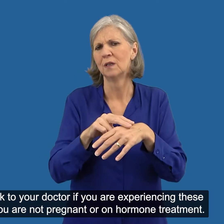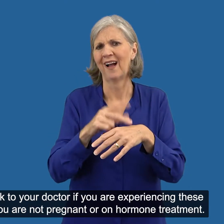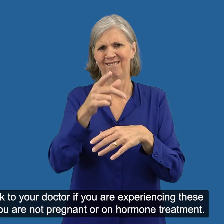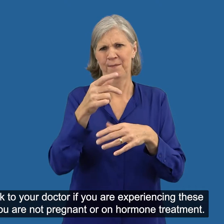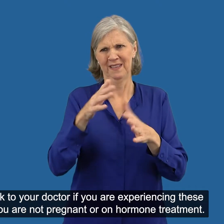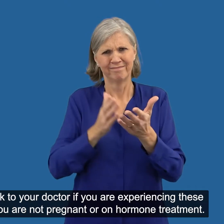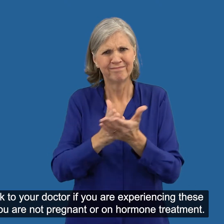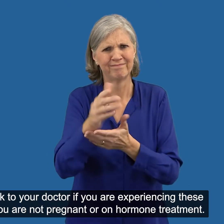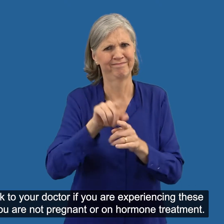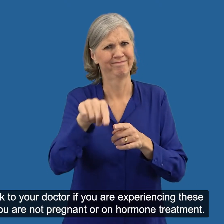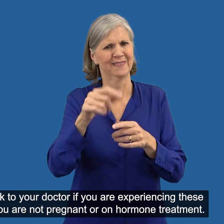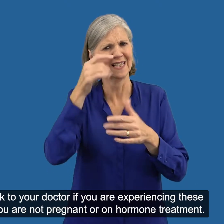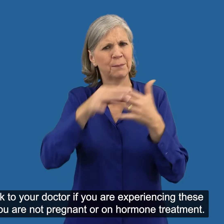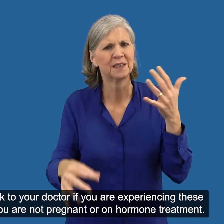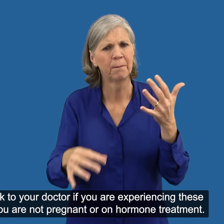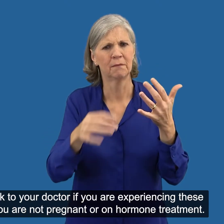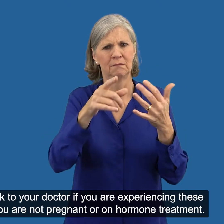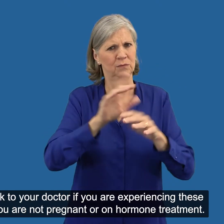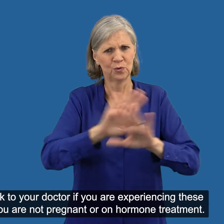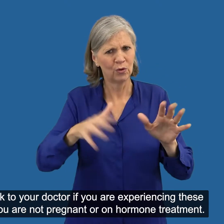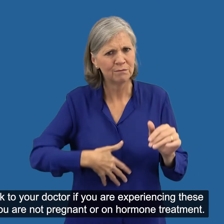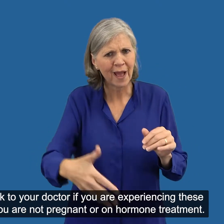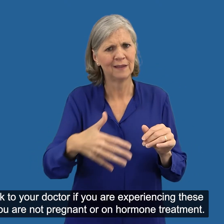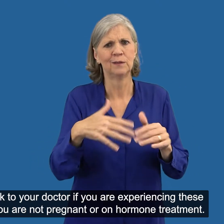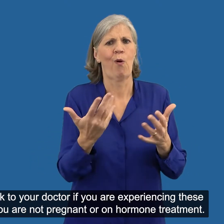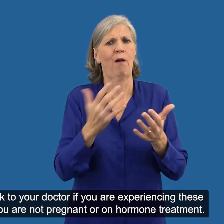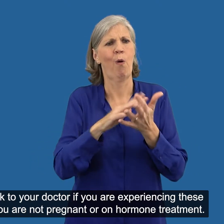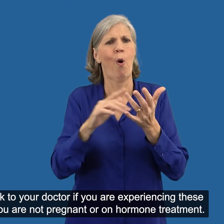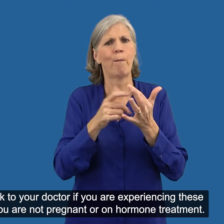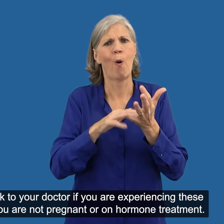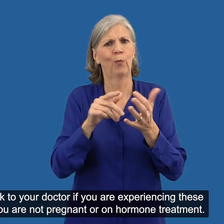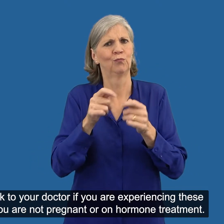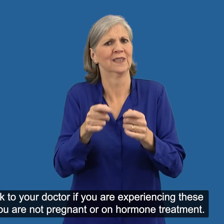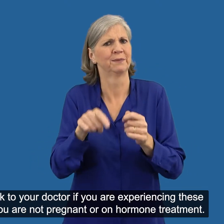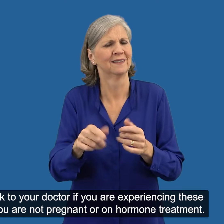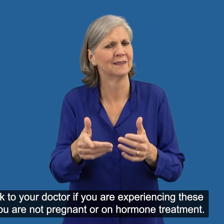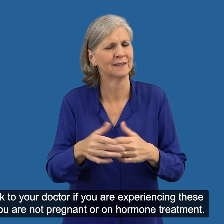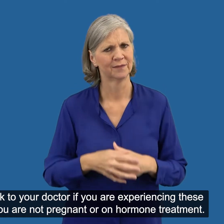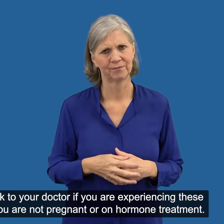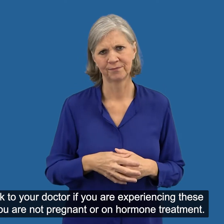You should speak to your doctor if you are experiencing these symptoms and you are not pregnant or on hormone